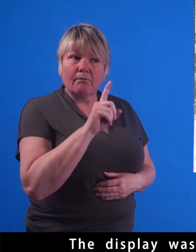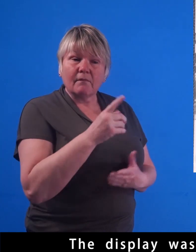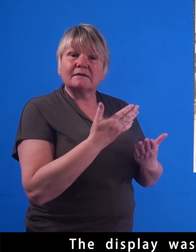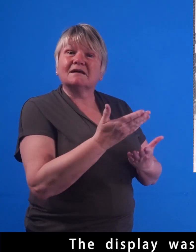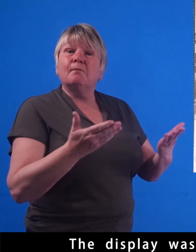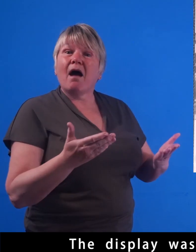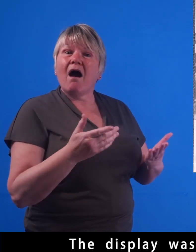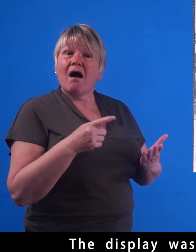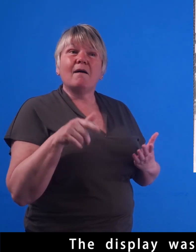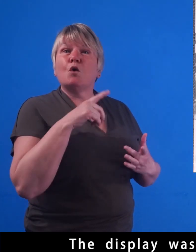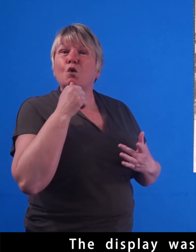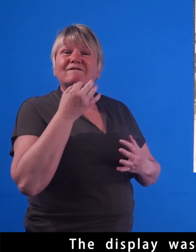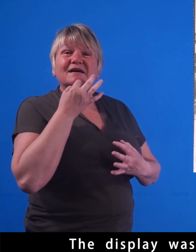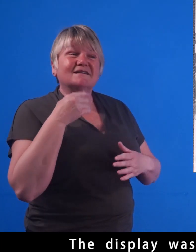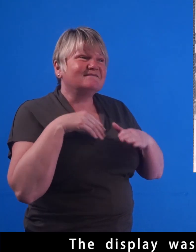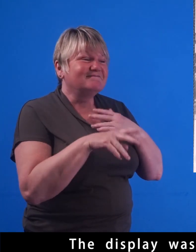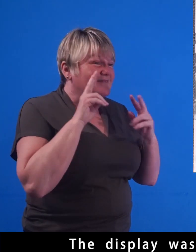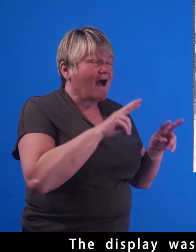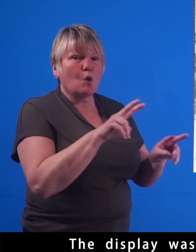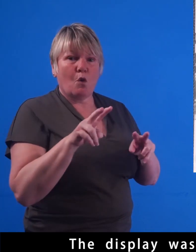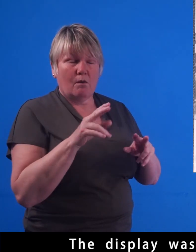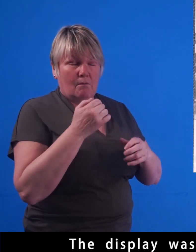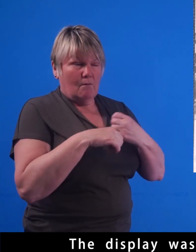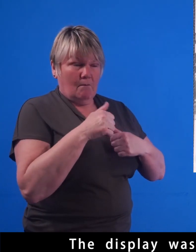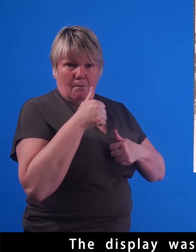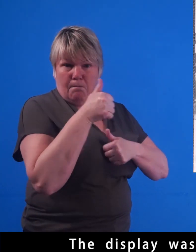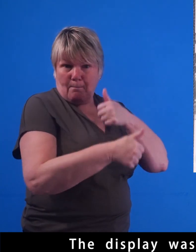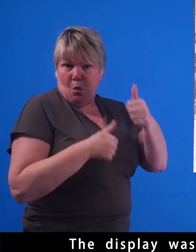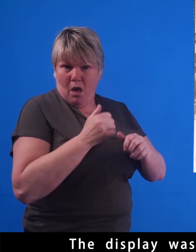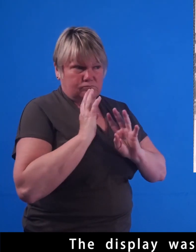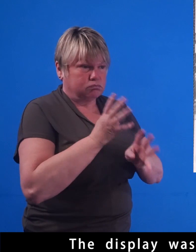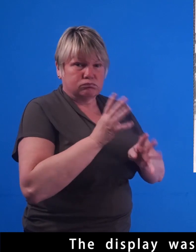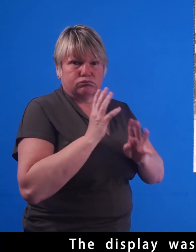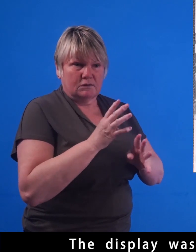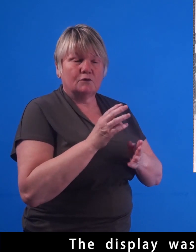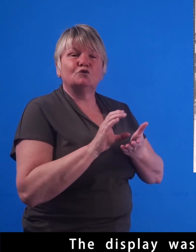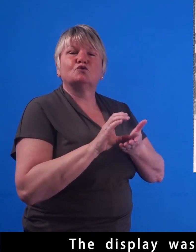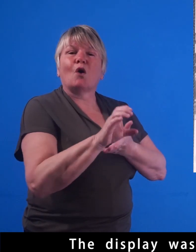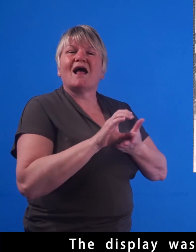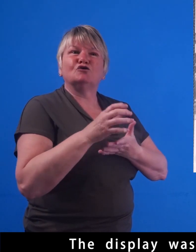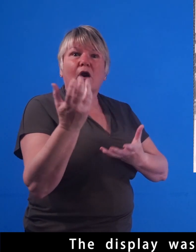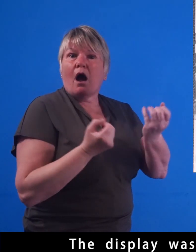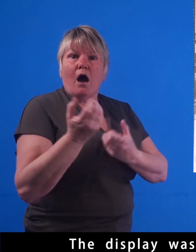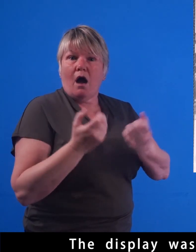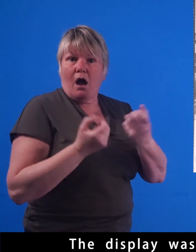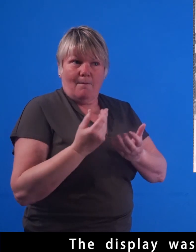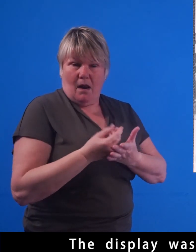The display was immediately popular with visitors, and donations began to flood in.